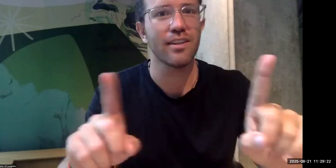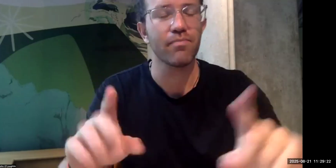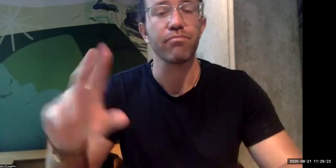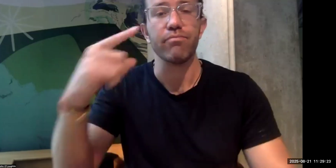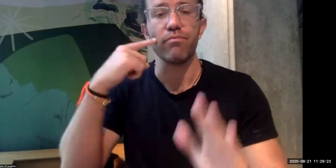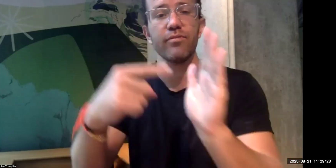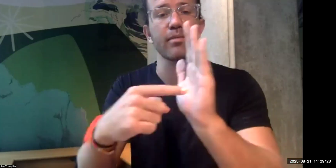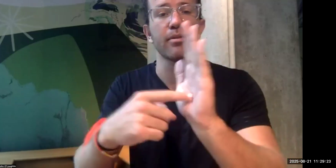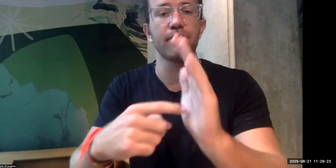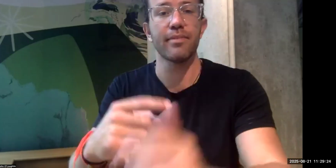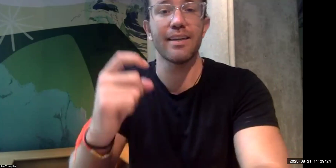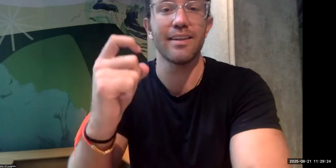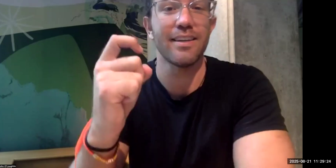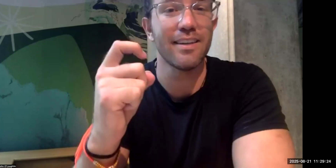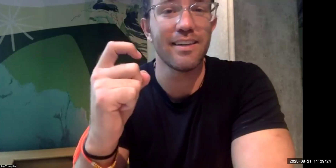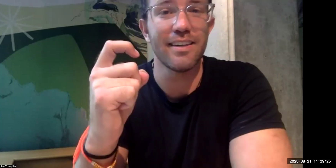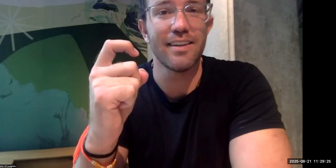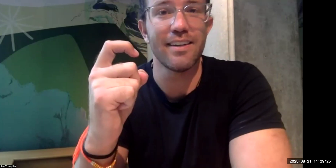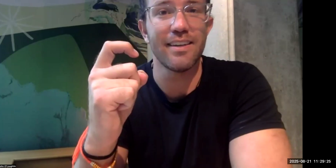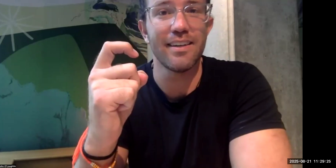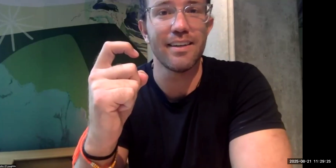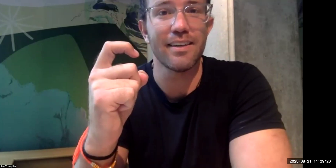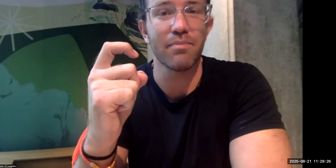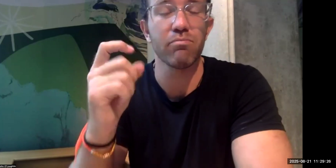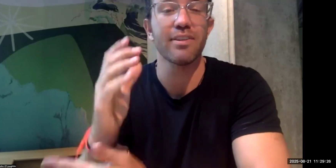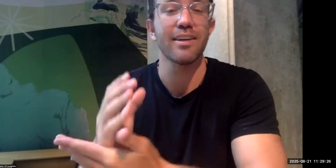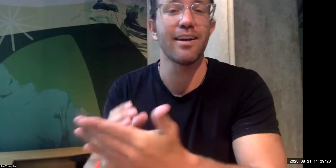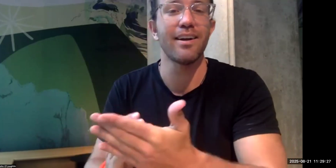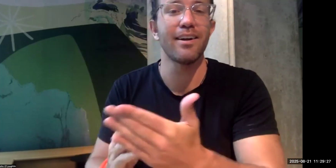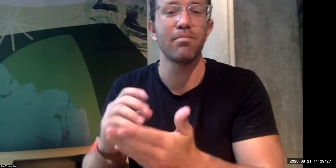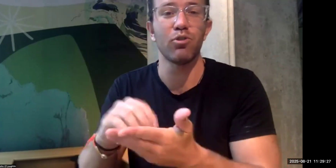are some differences. For example, X.